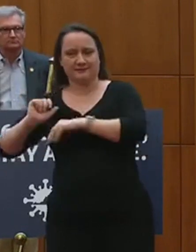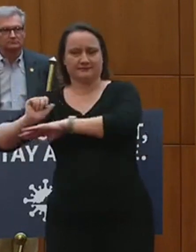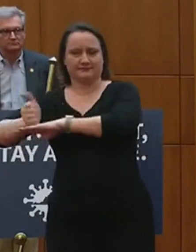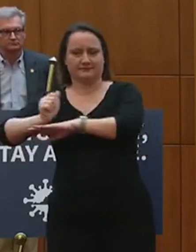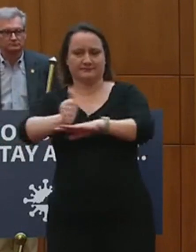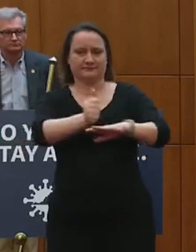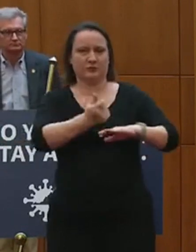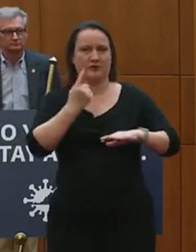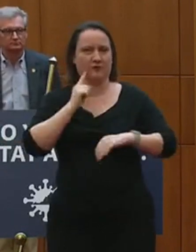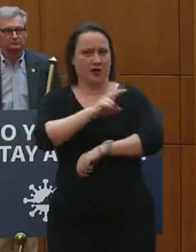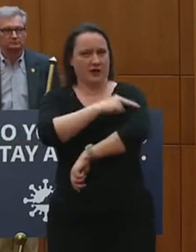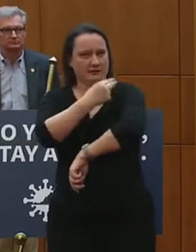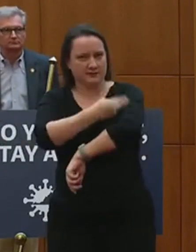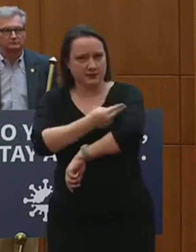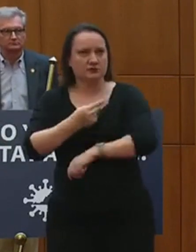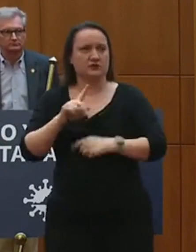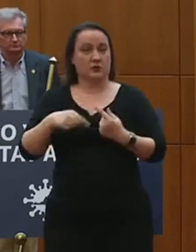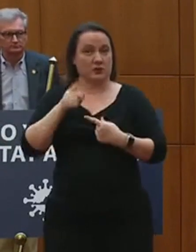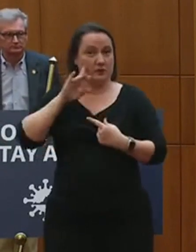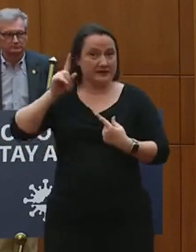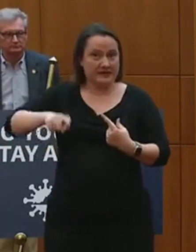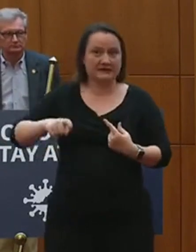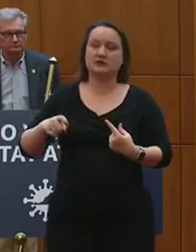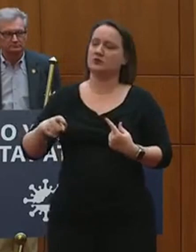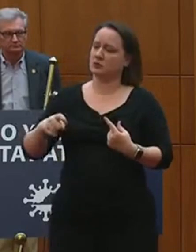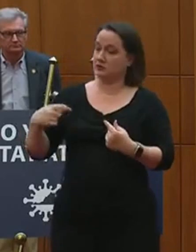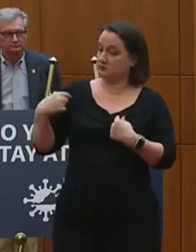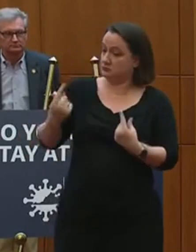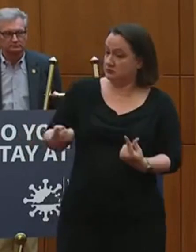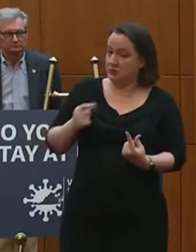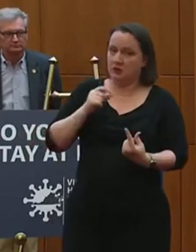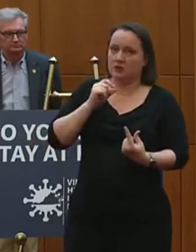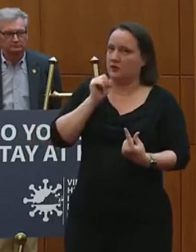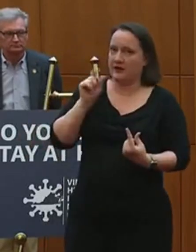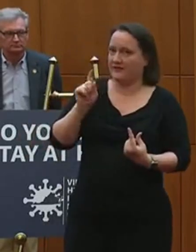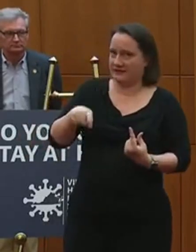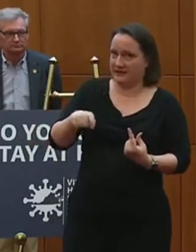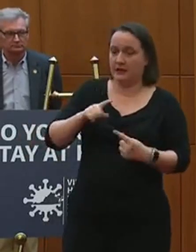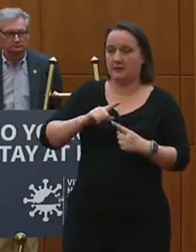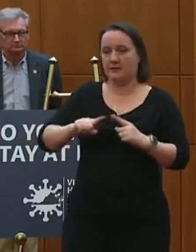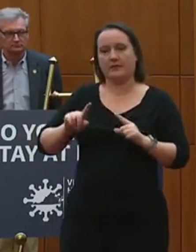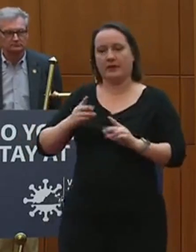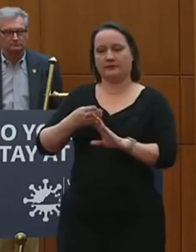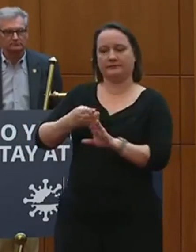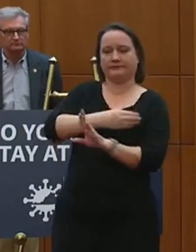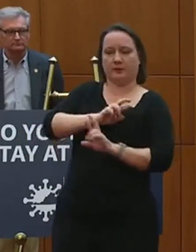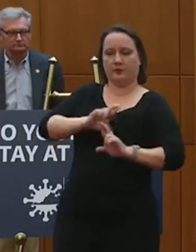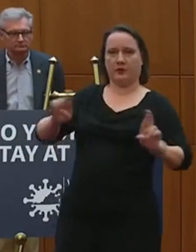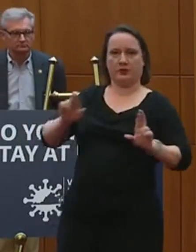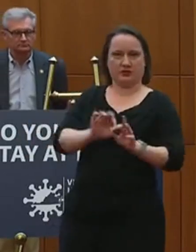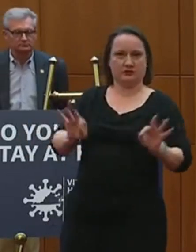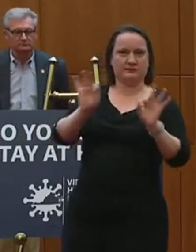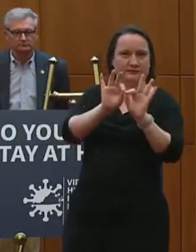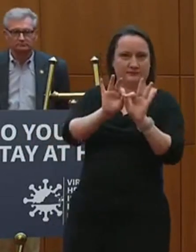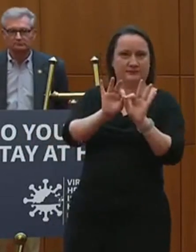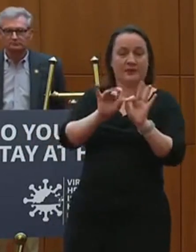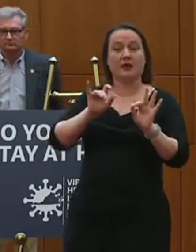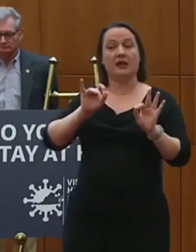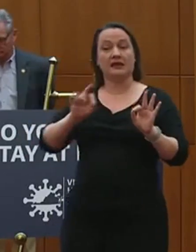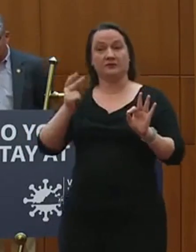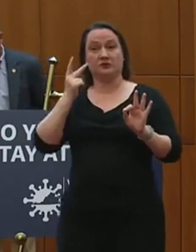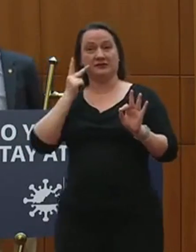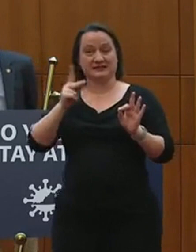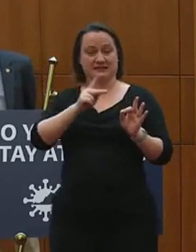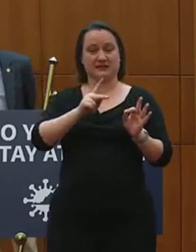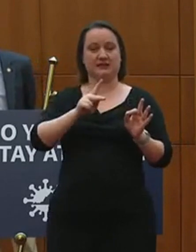necessary? To date, it has not been necessary, but preparation is everything here. And if one looks at the